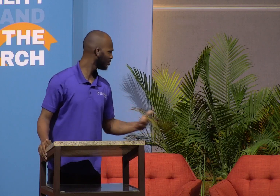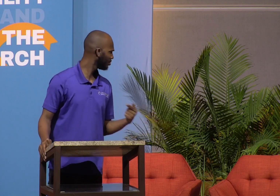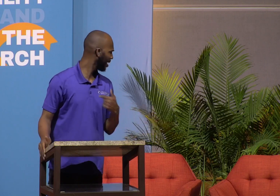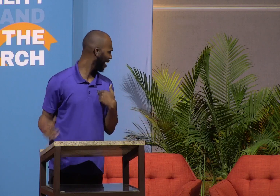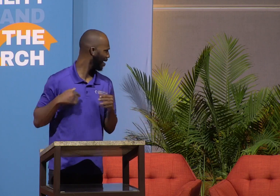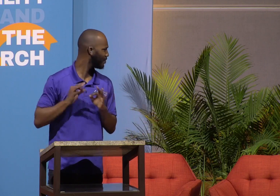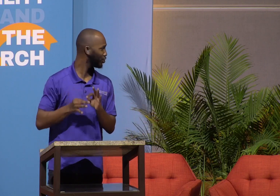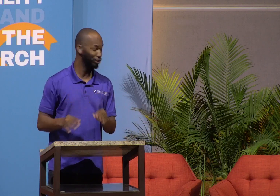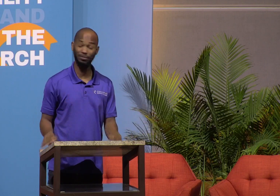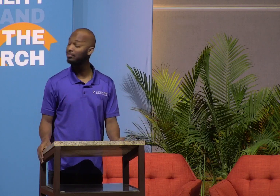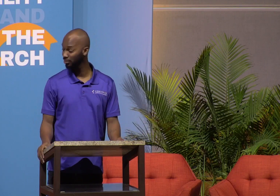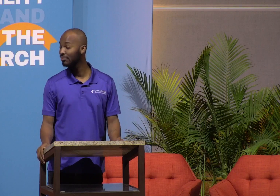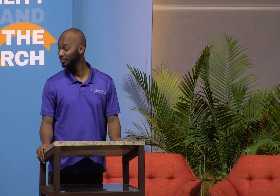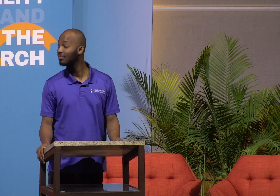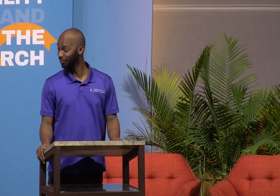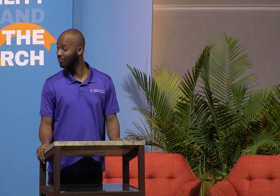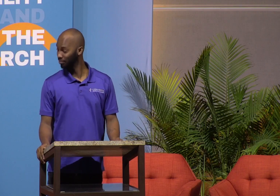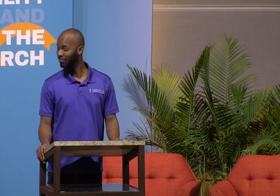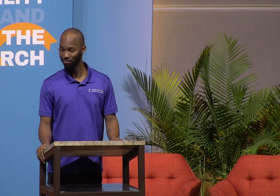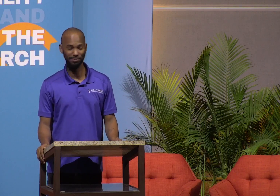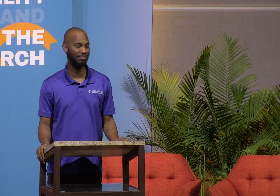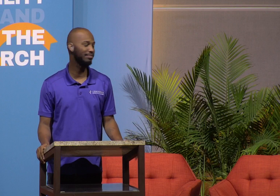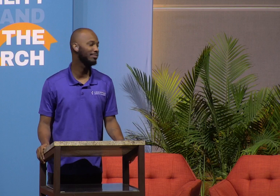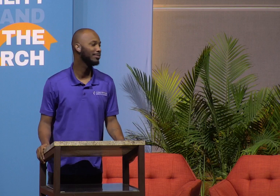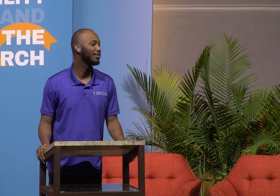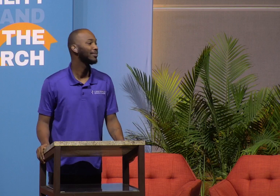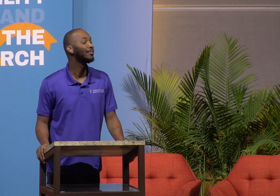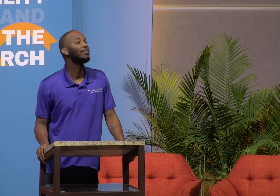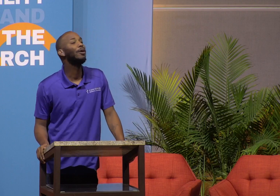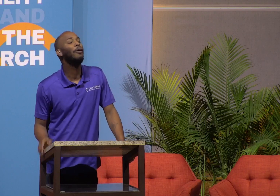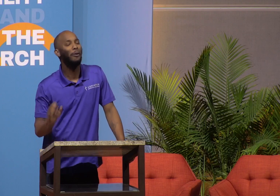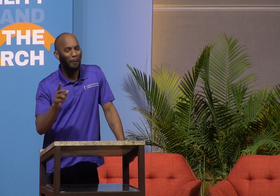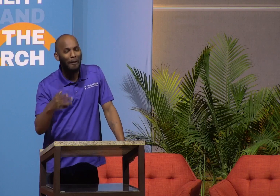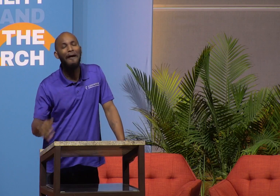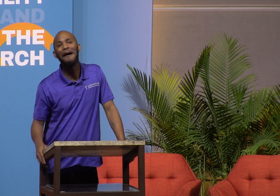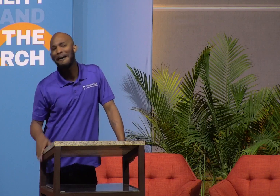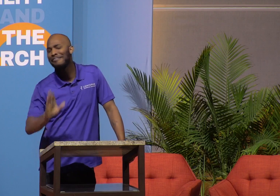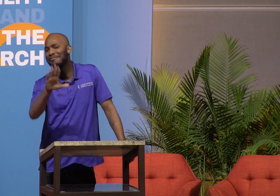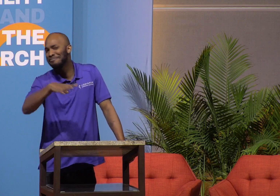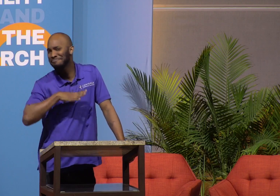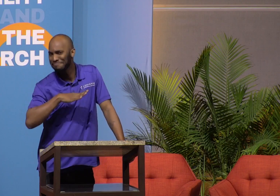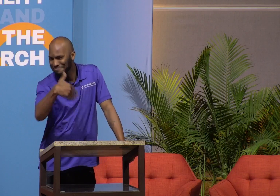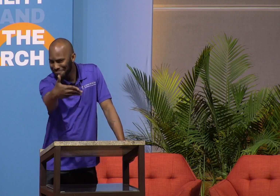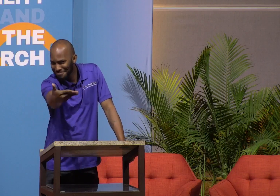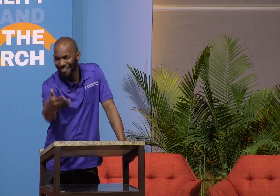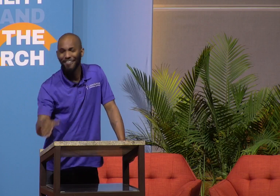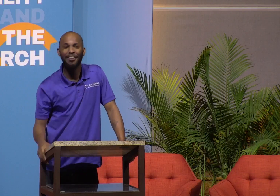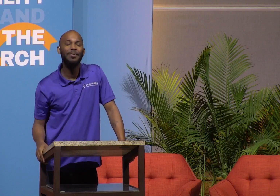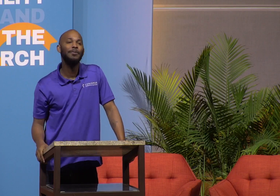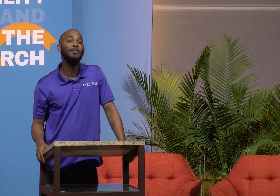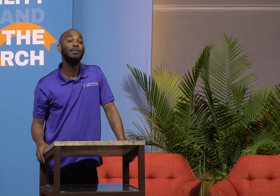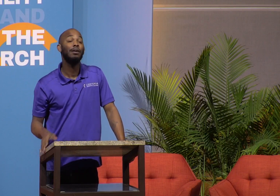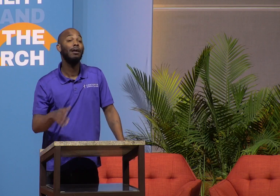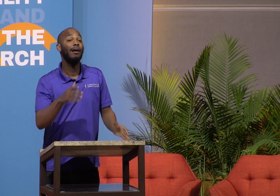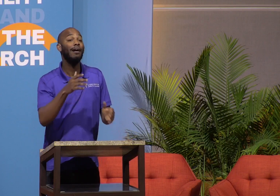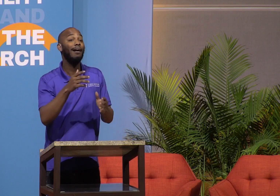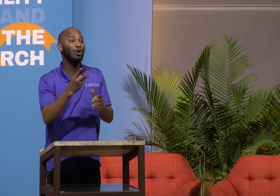around and started interpreting. And so I was like, they have interpreters here? And my friend's like, yeah. So I was like,